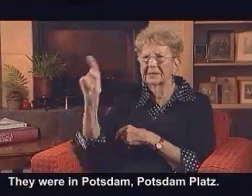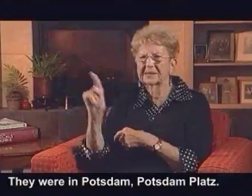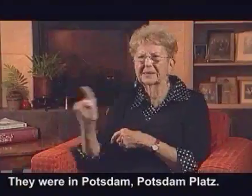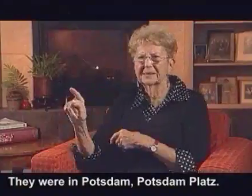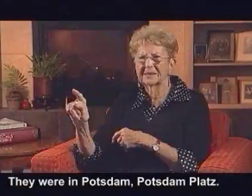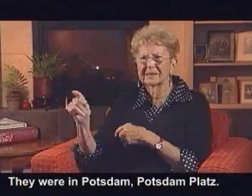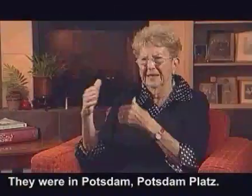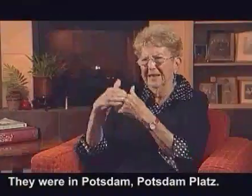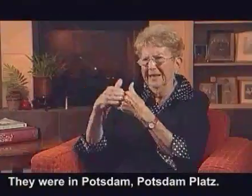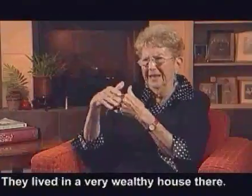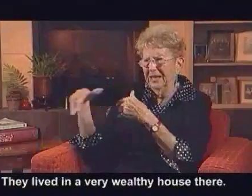Platz,